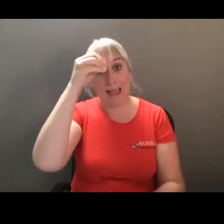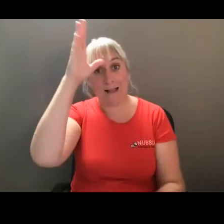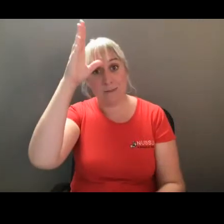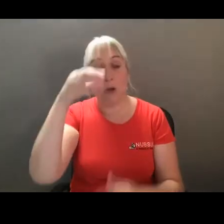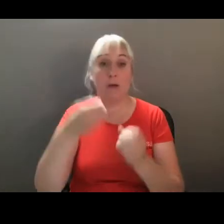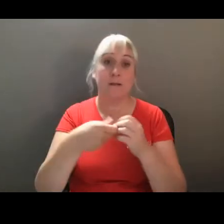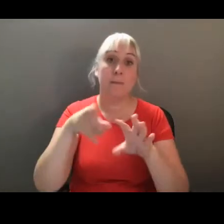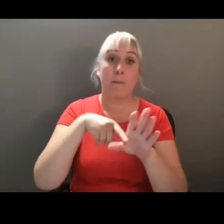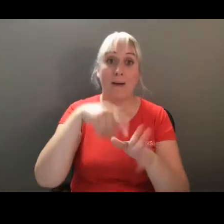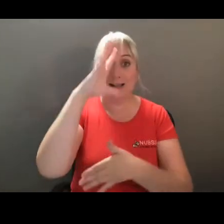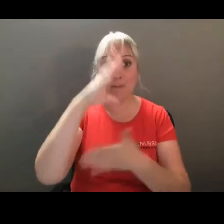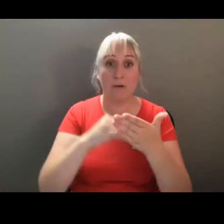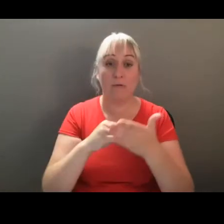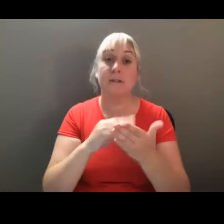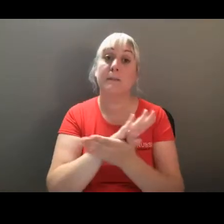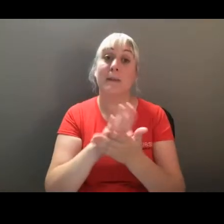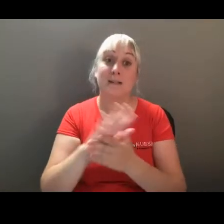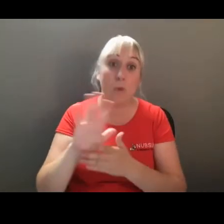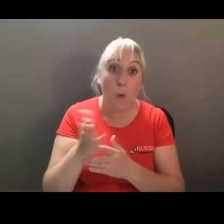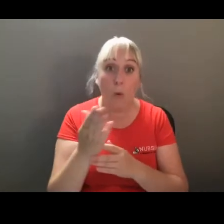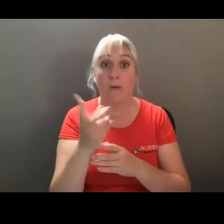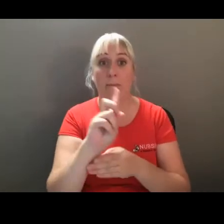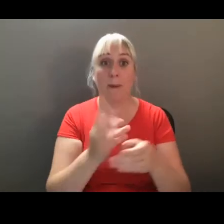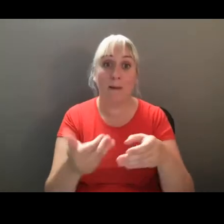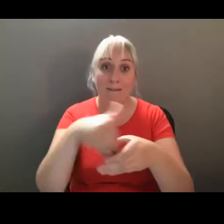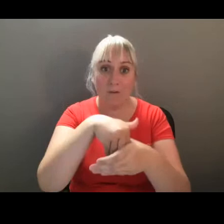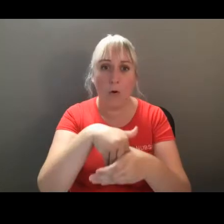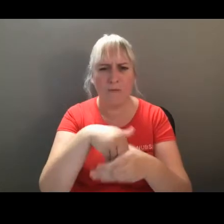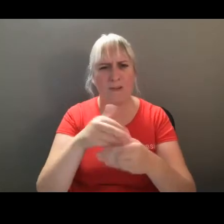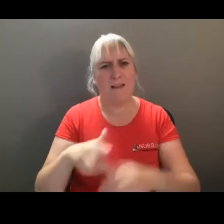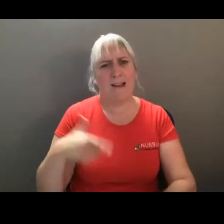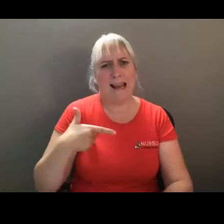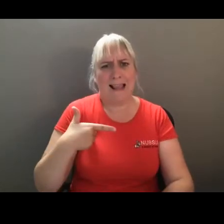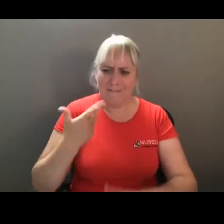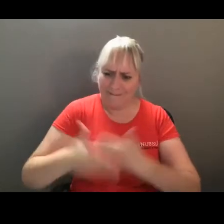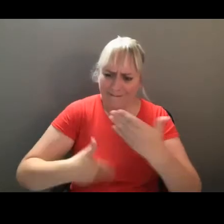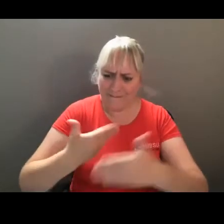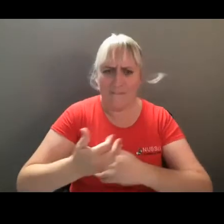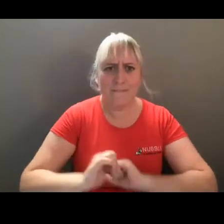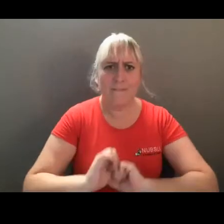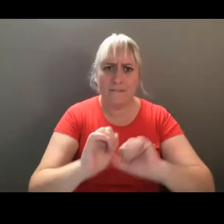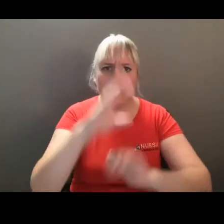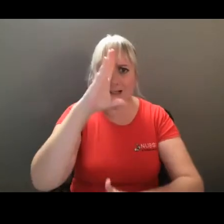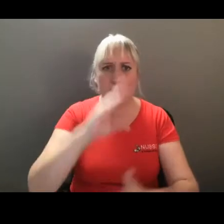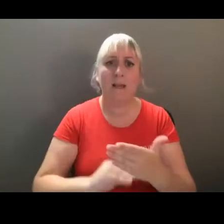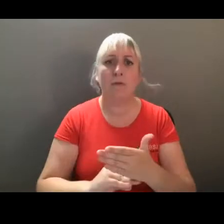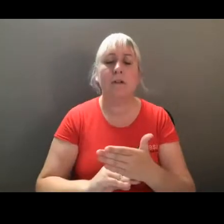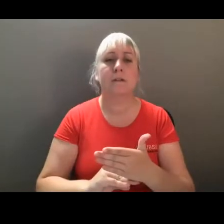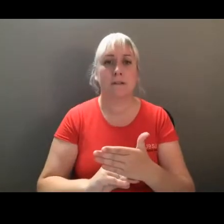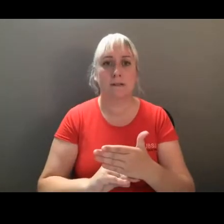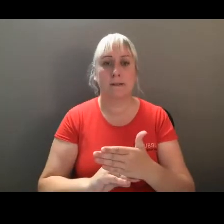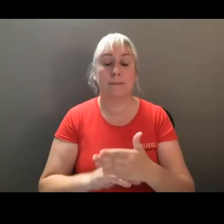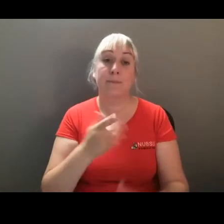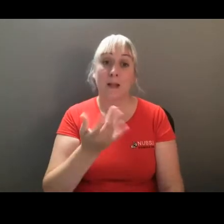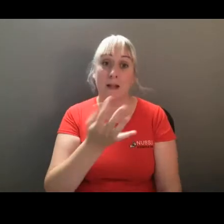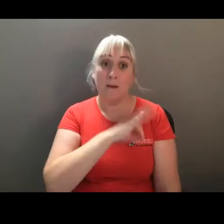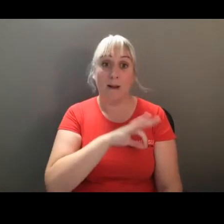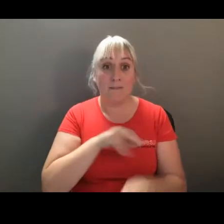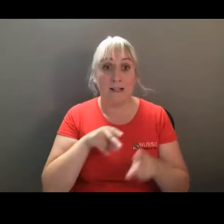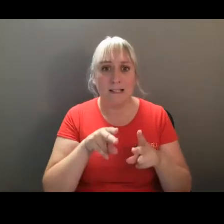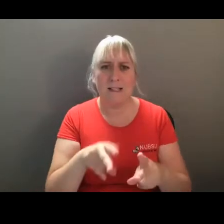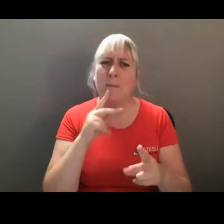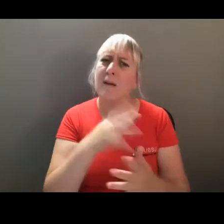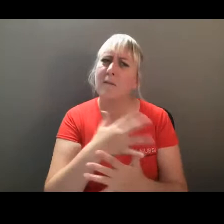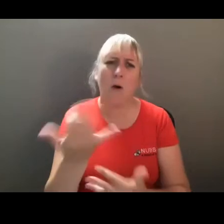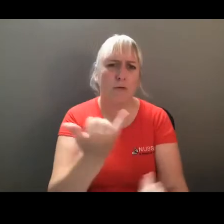all commissioners have lived experience of the benefit system. The current benefit system has come under sustained